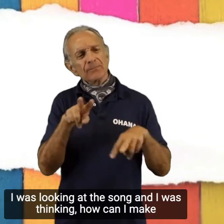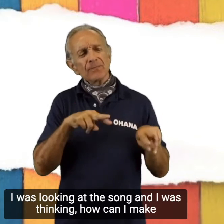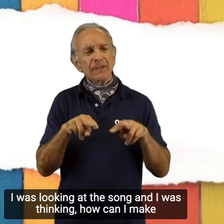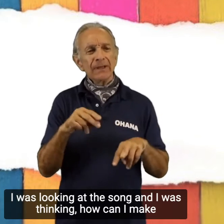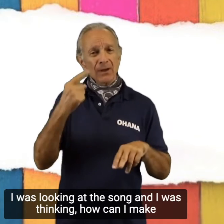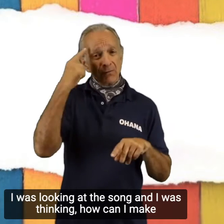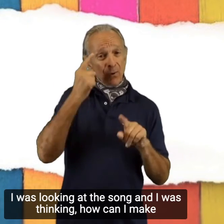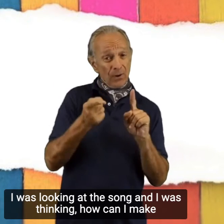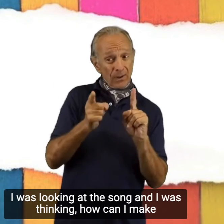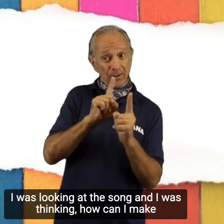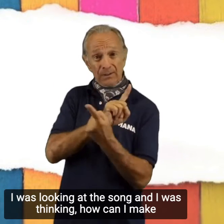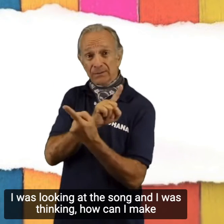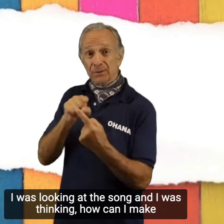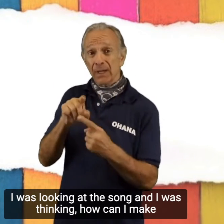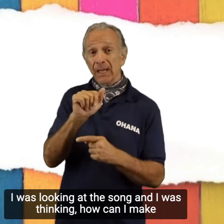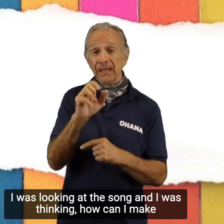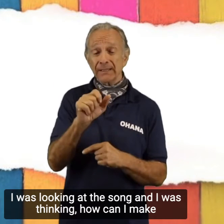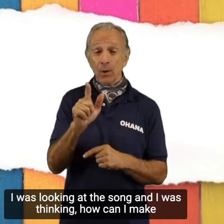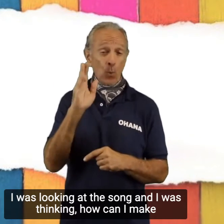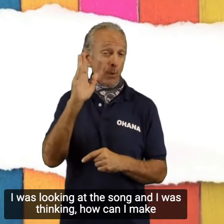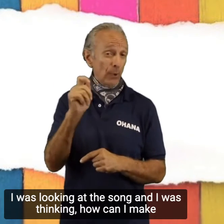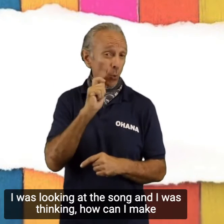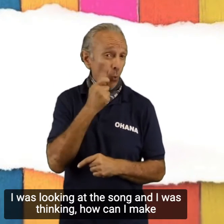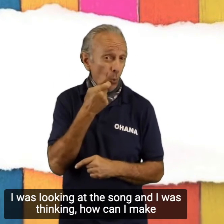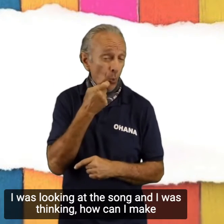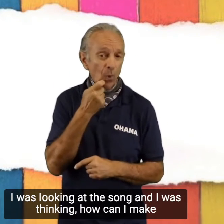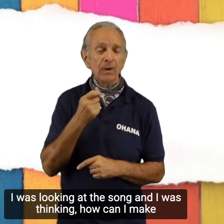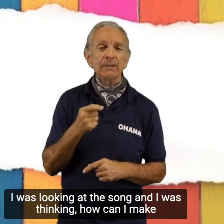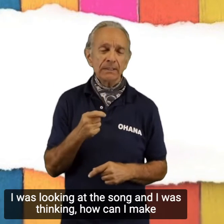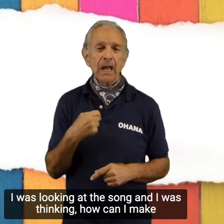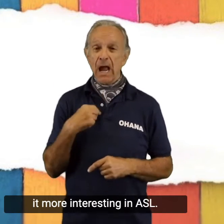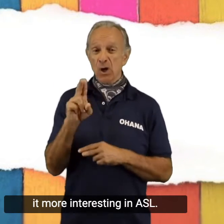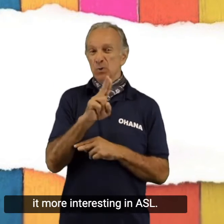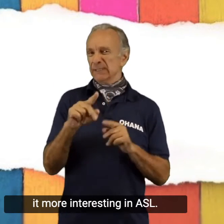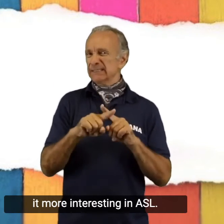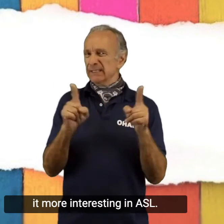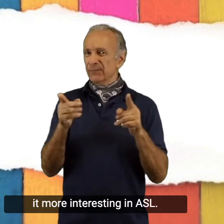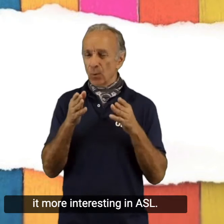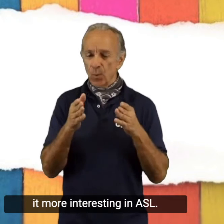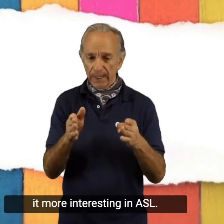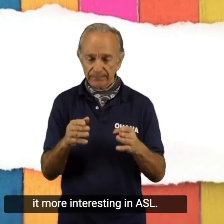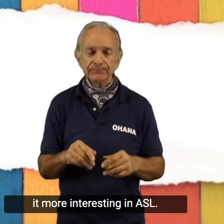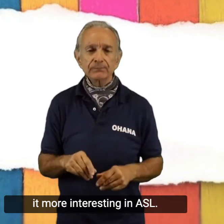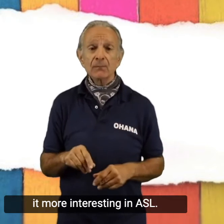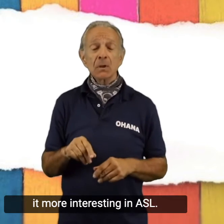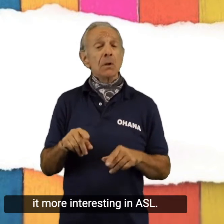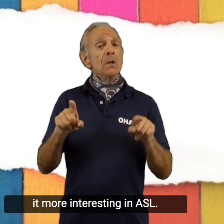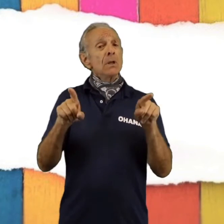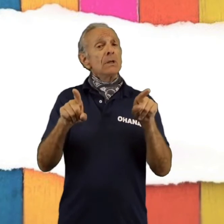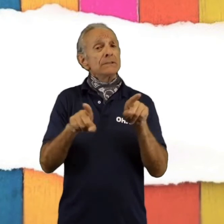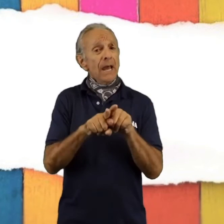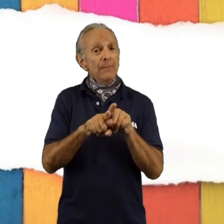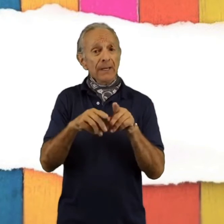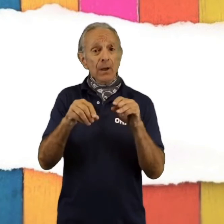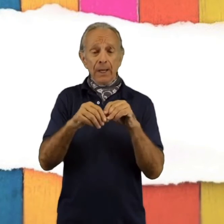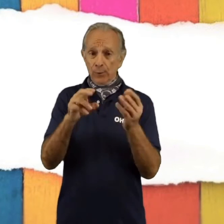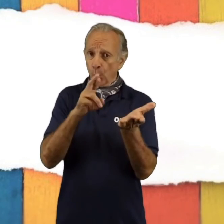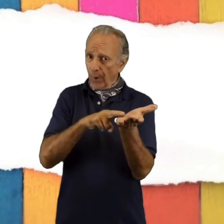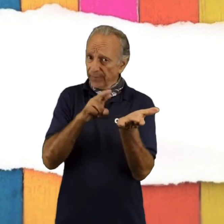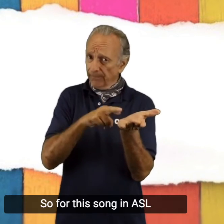looking at the song and I was thinking, how can I make it more interesting in ASL? So